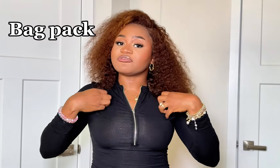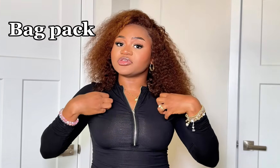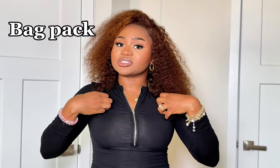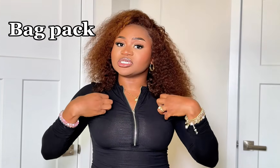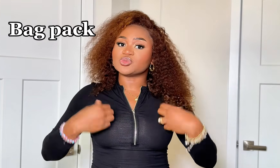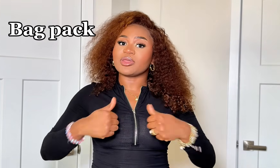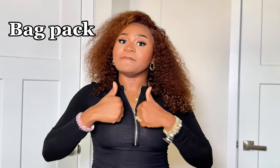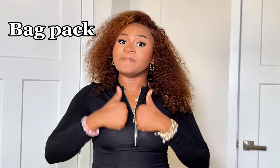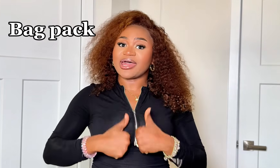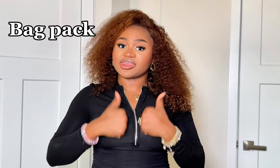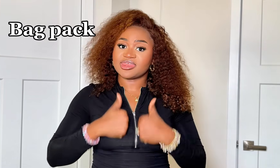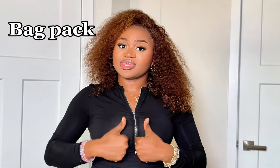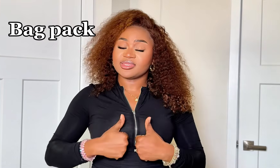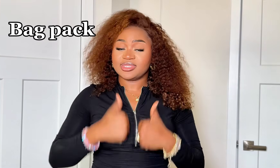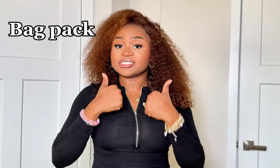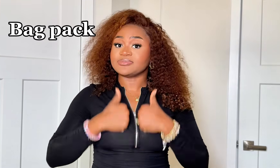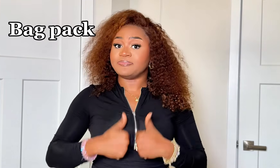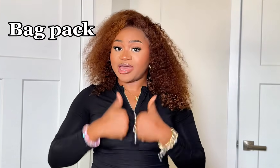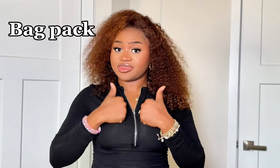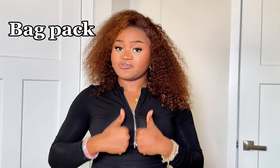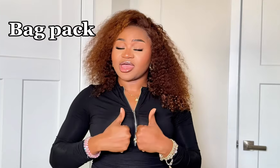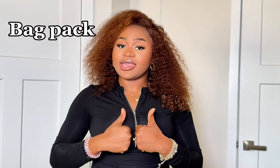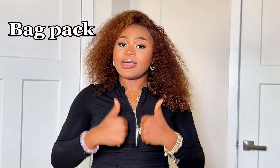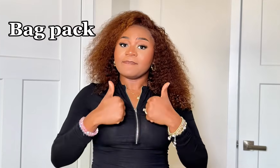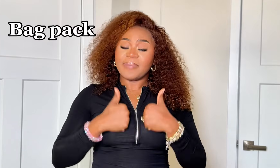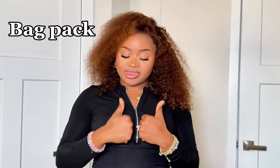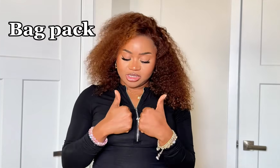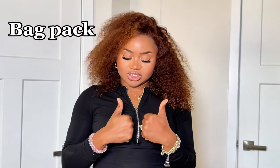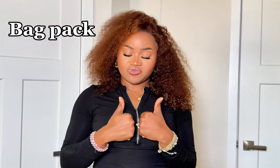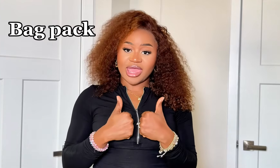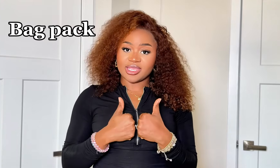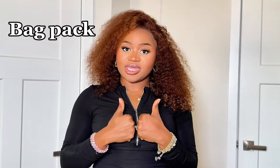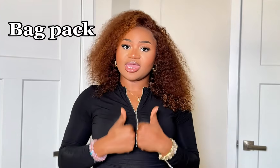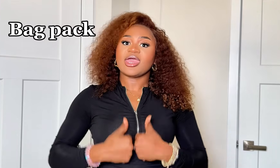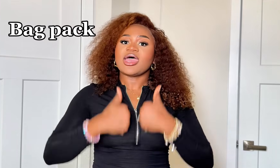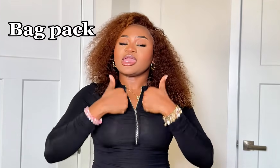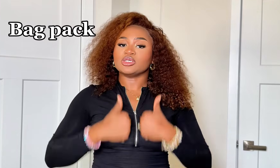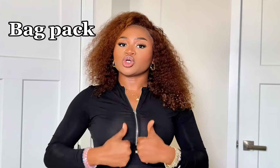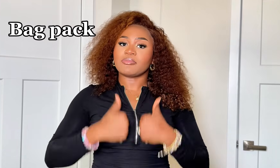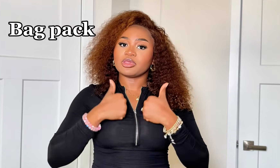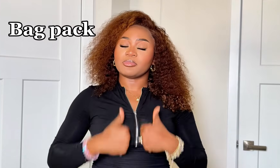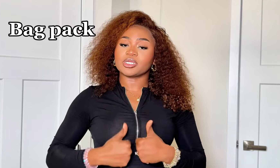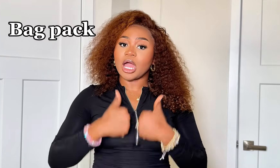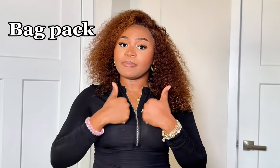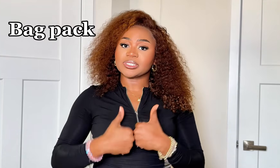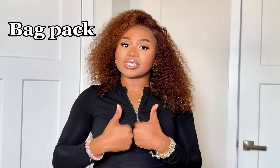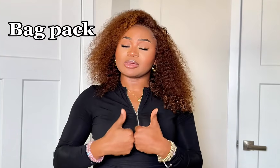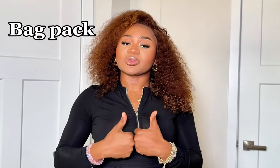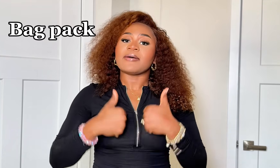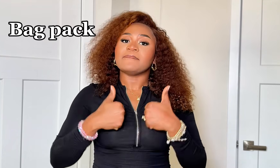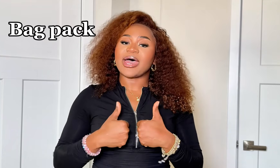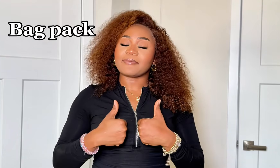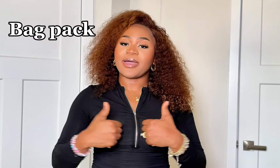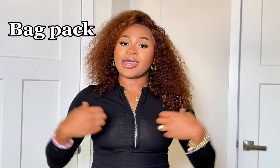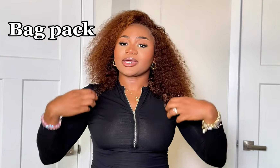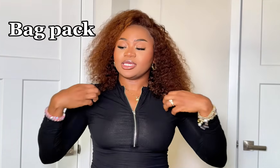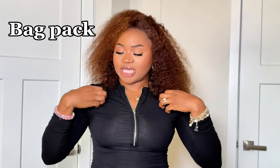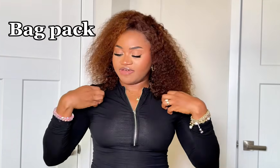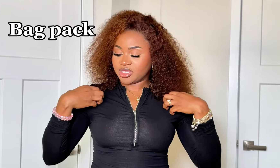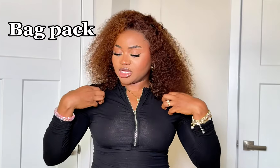confuse this with bath. This is bath, right? Bath is right here, and you're scrubbing your body up and down. Backpack is having it